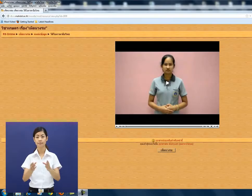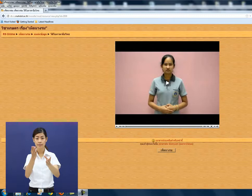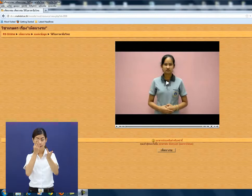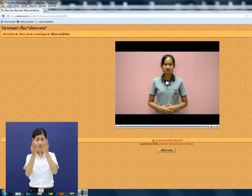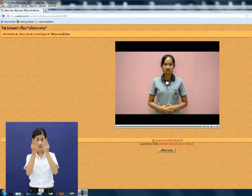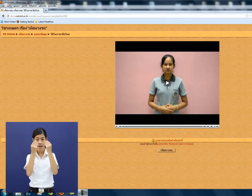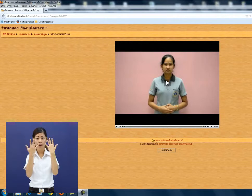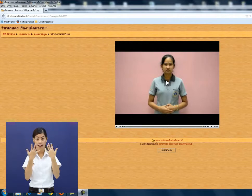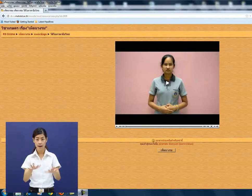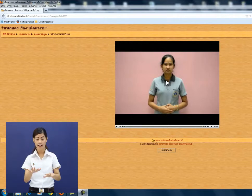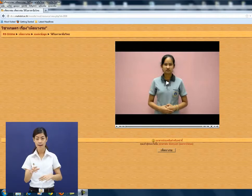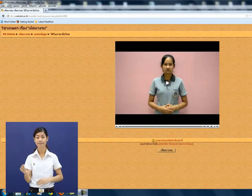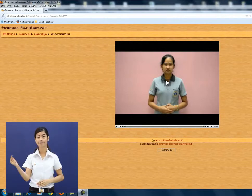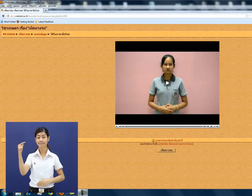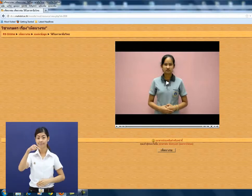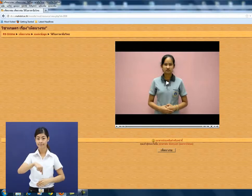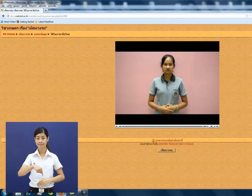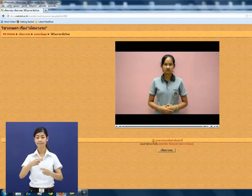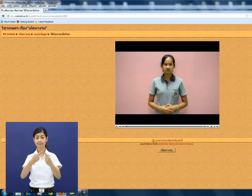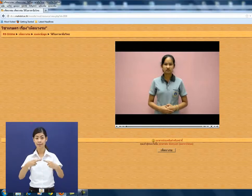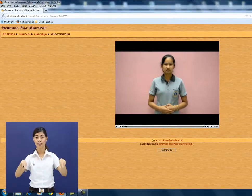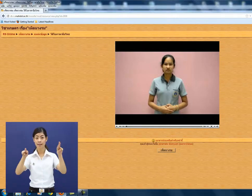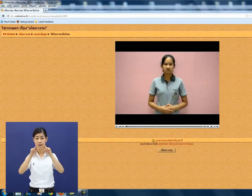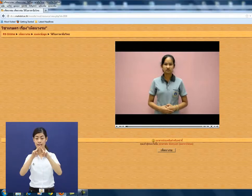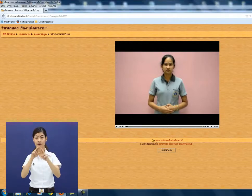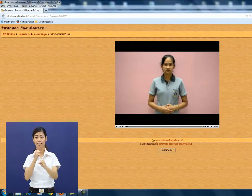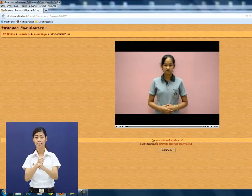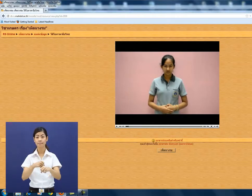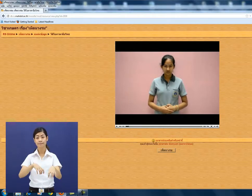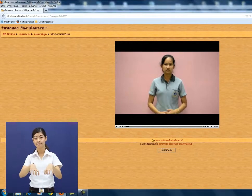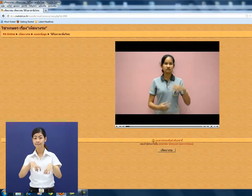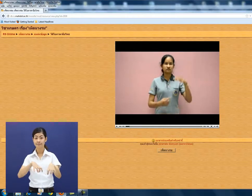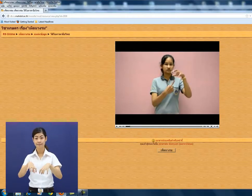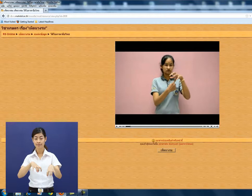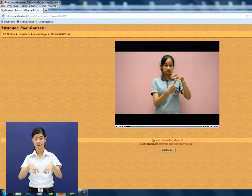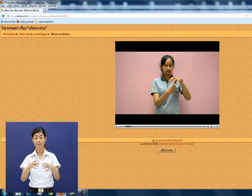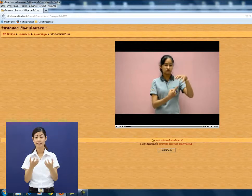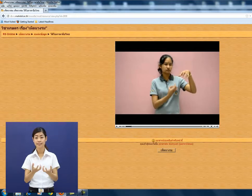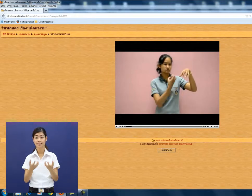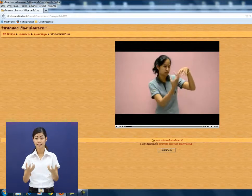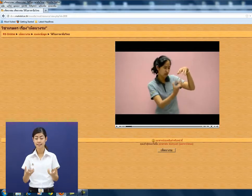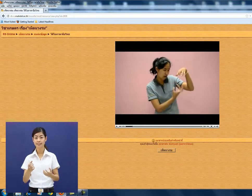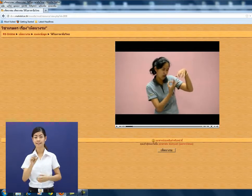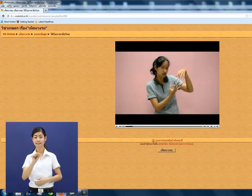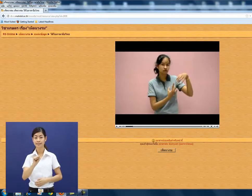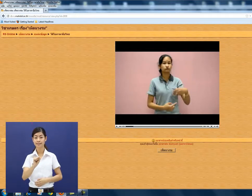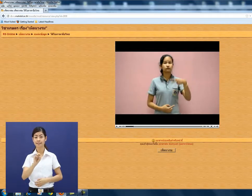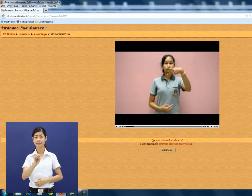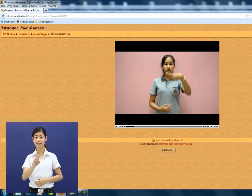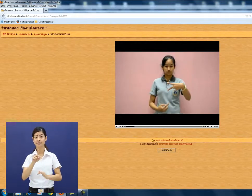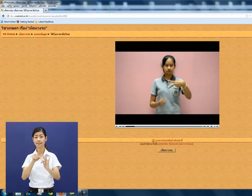in Thai Sign Language so that deaf students can understand the content better.